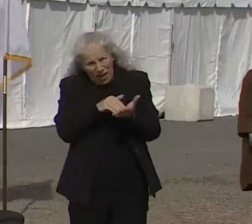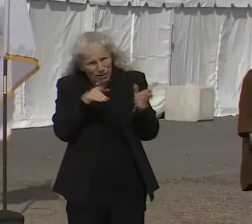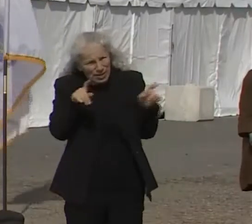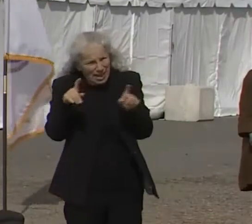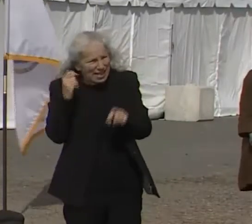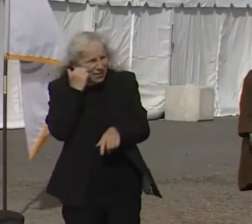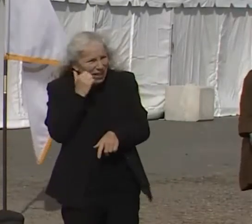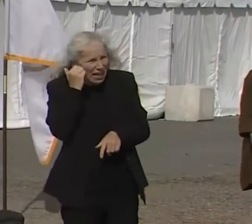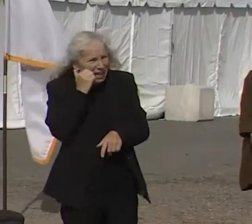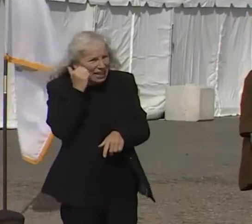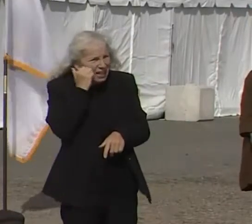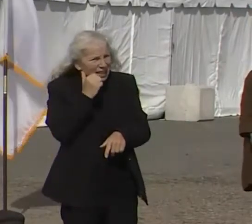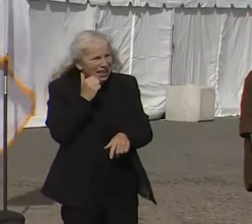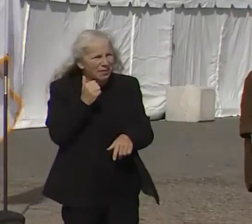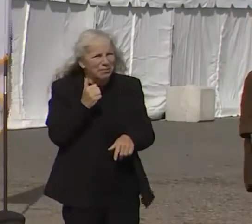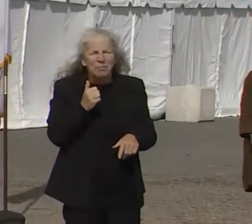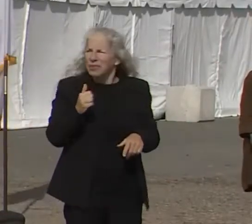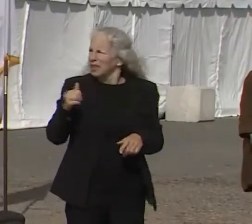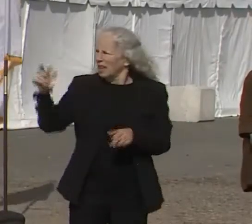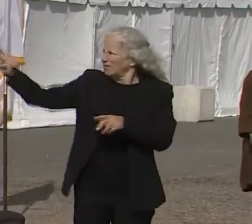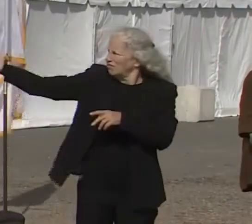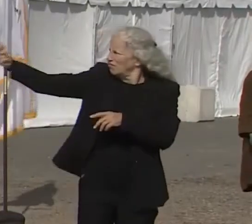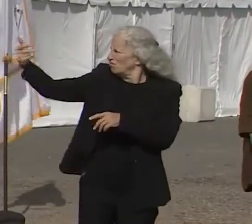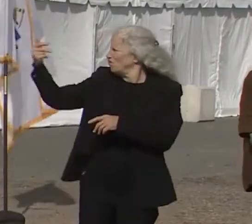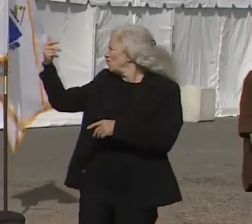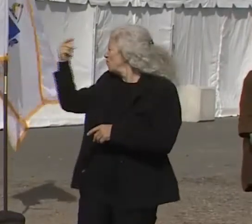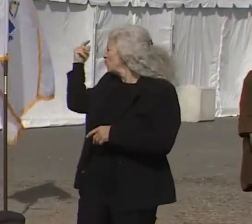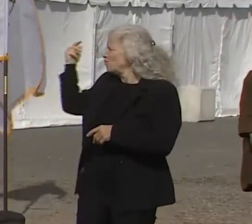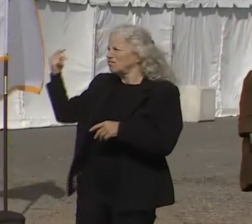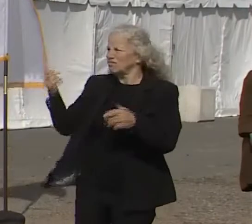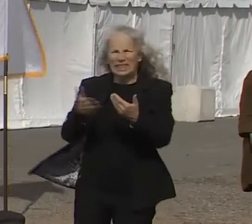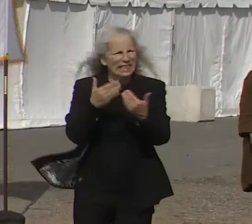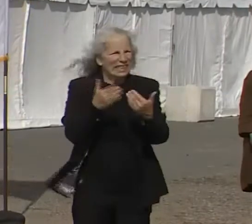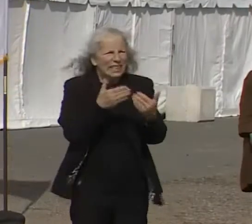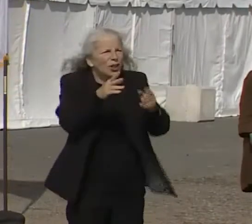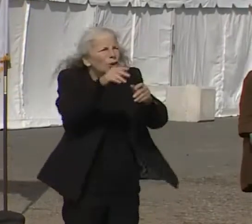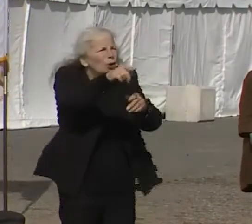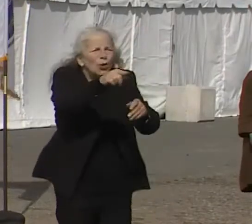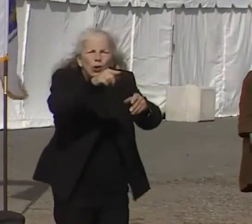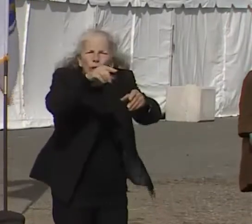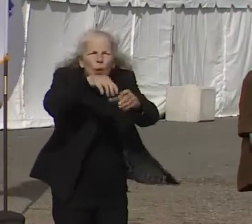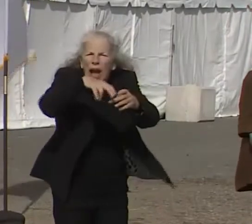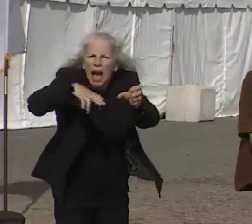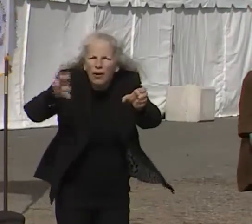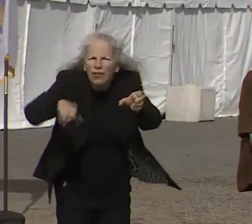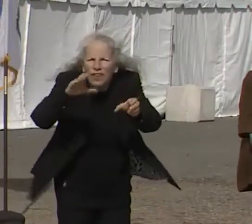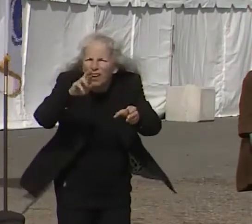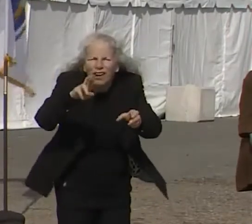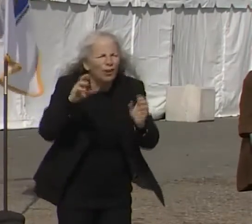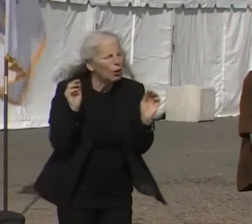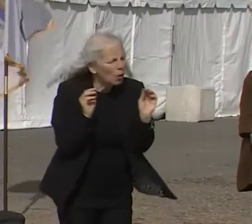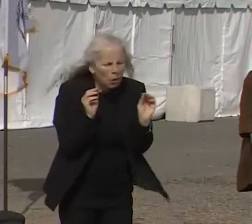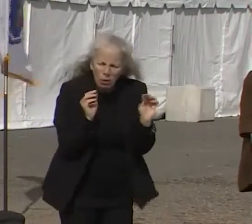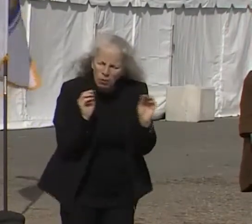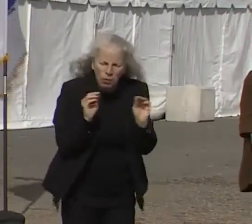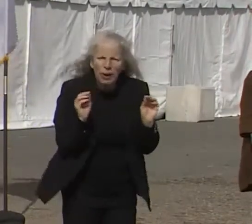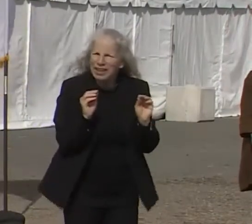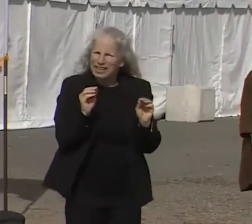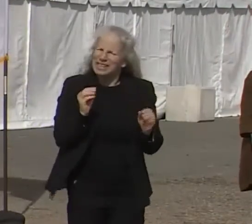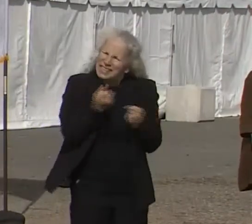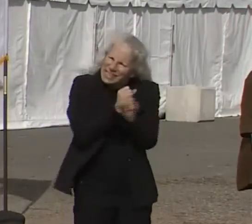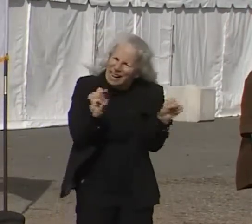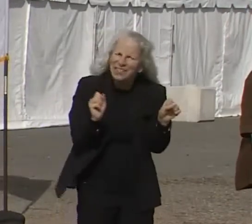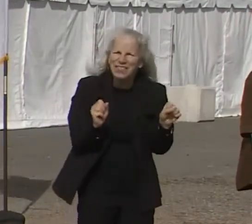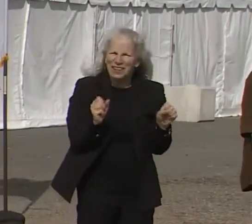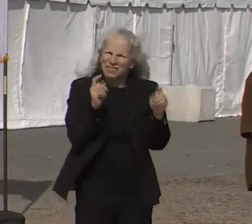All are done performed through this drive-through format with people in their cars, which is safe and efficient for staff and for the